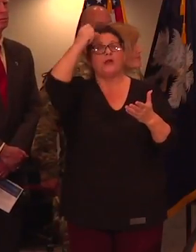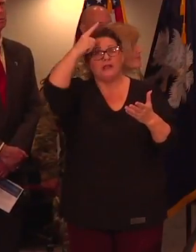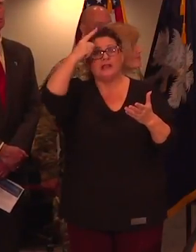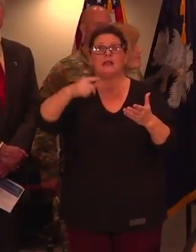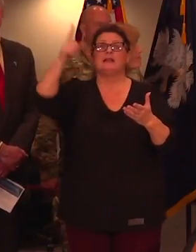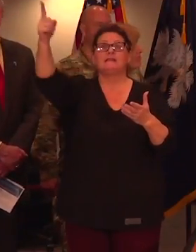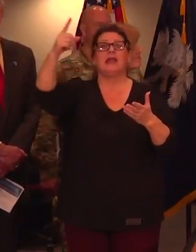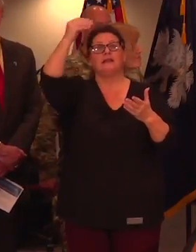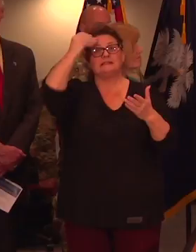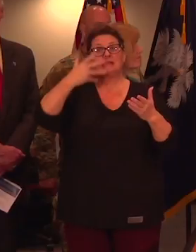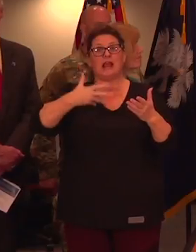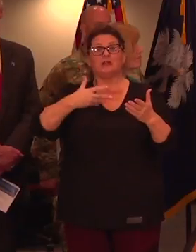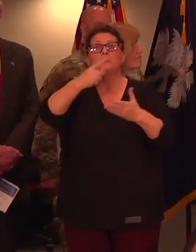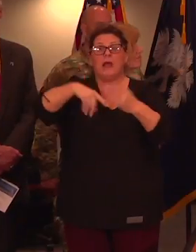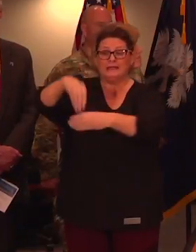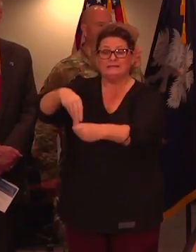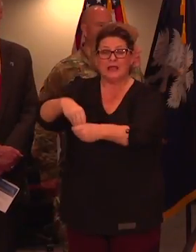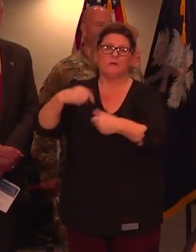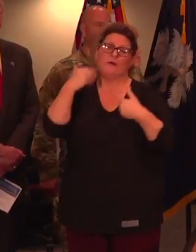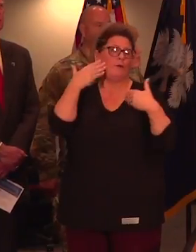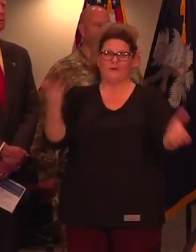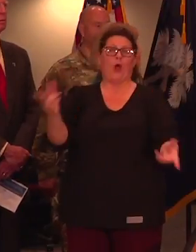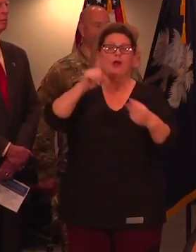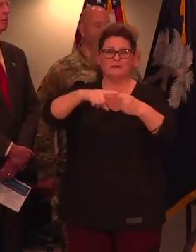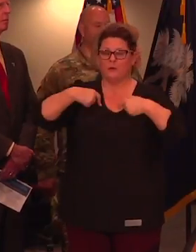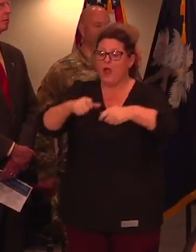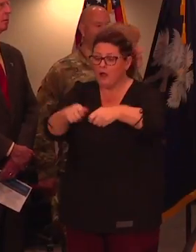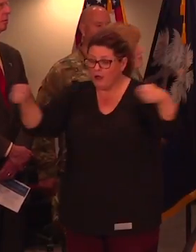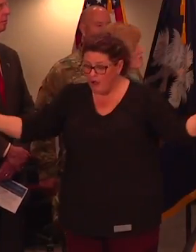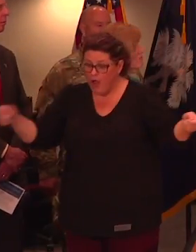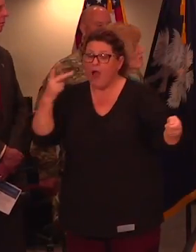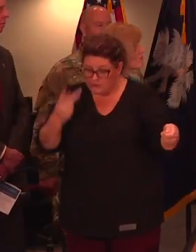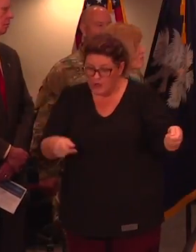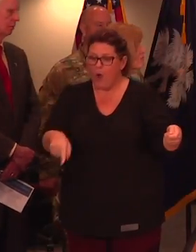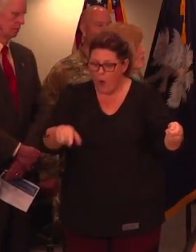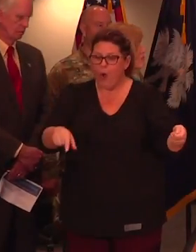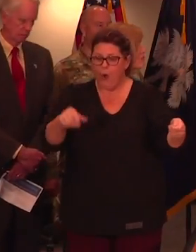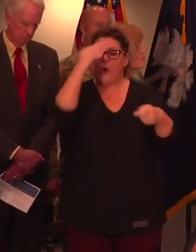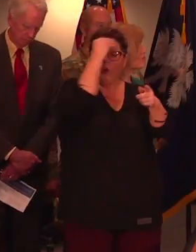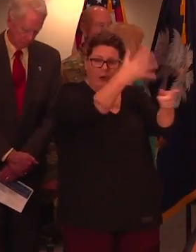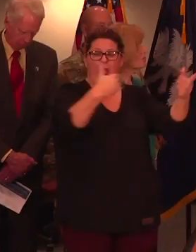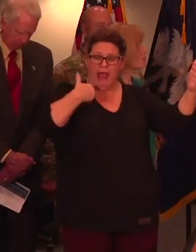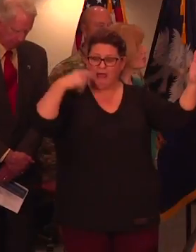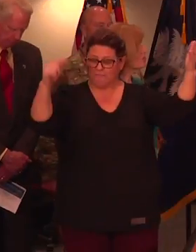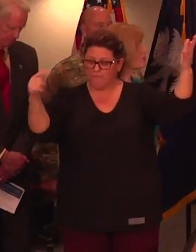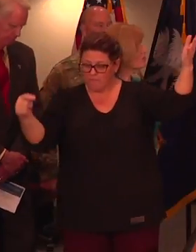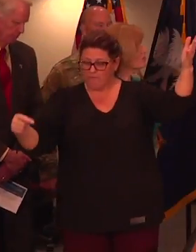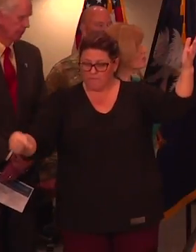up some of the containers. And we will report on what we received, but it